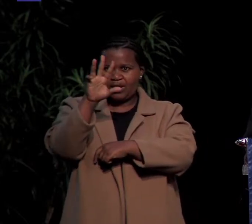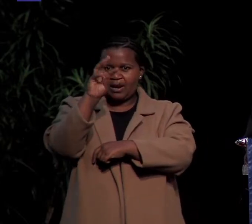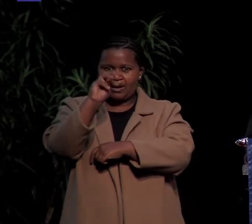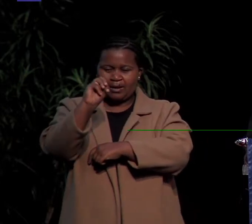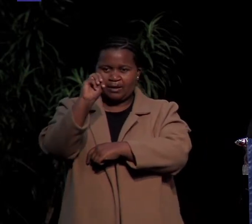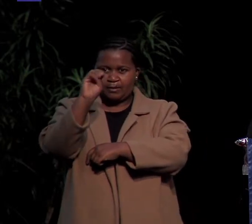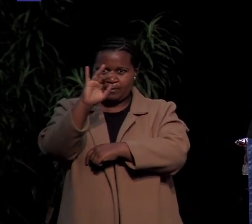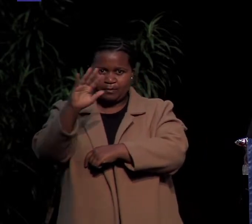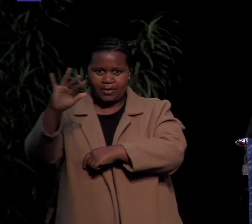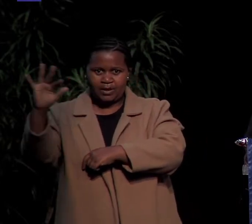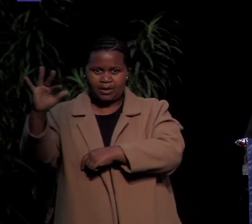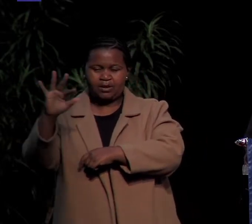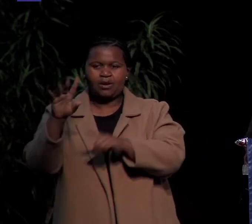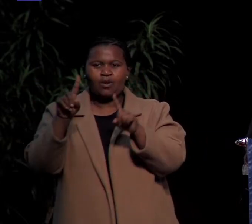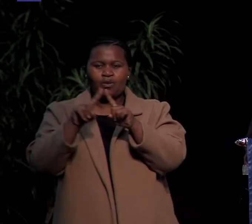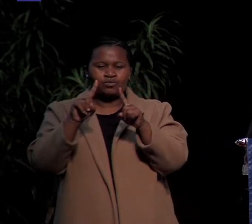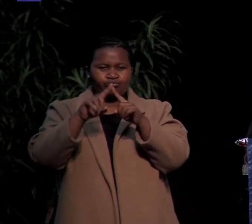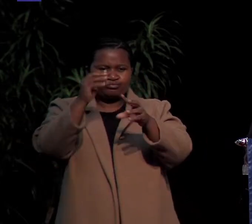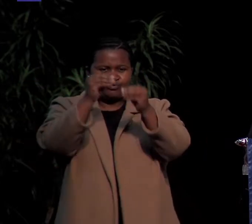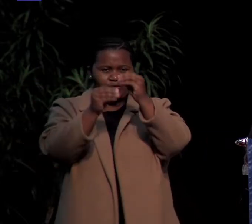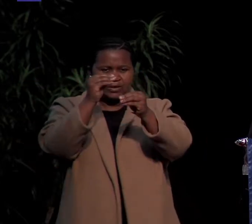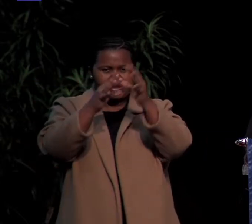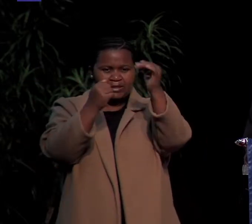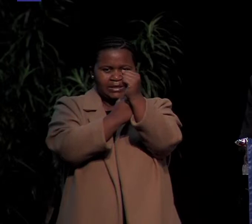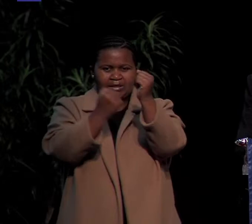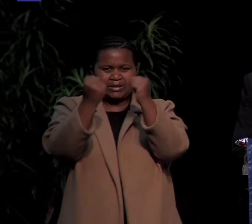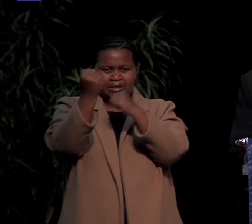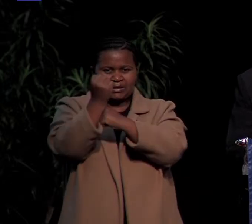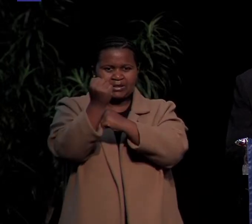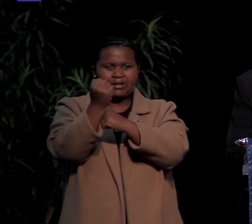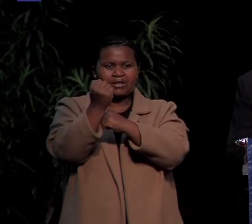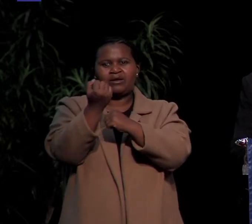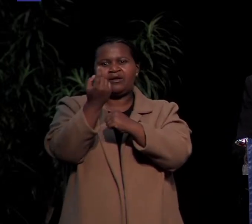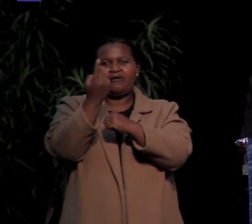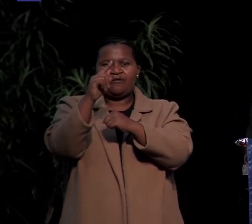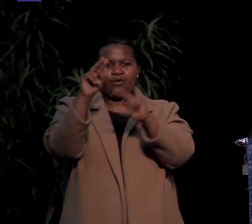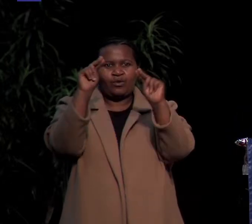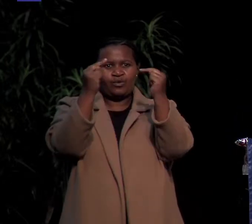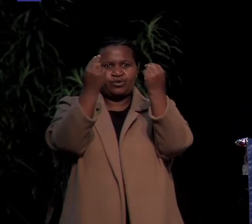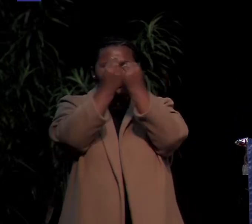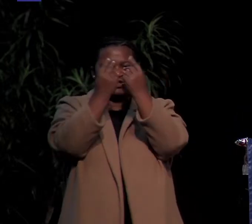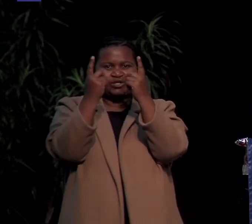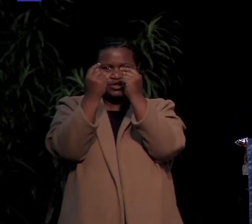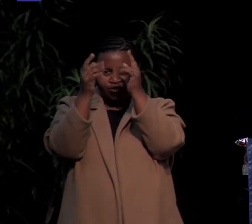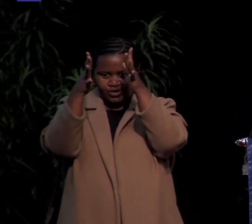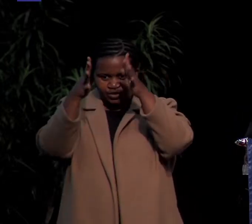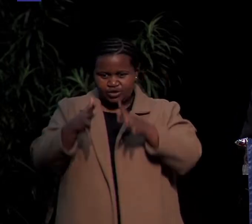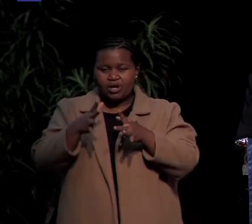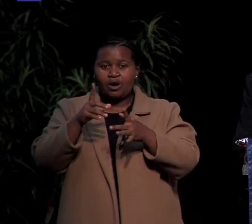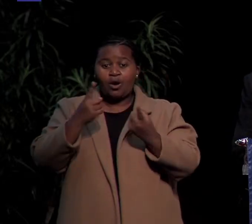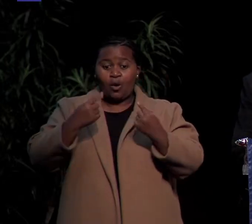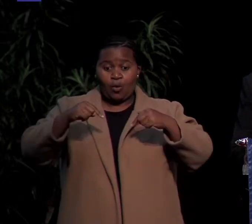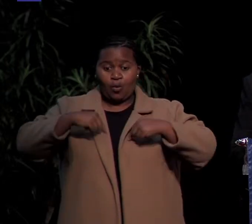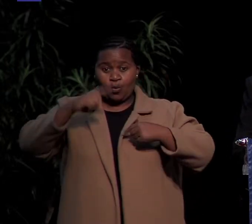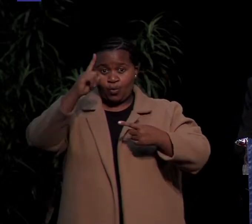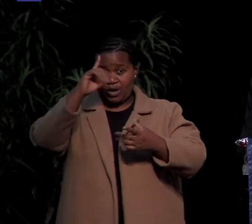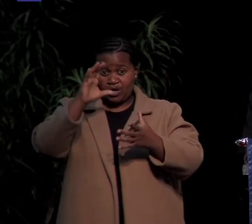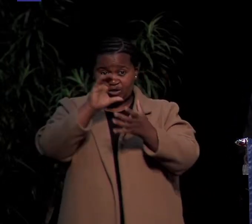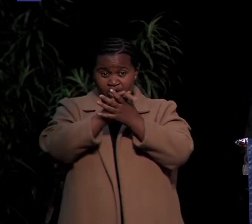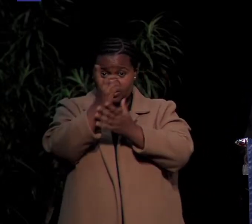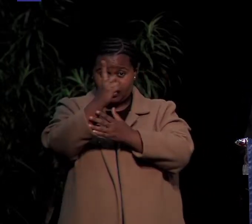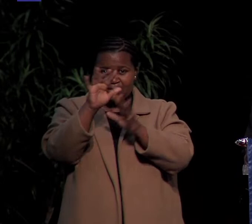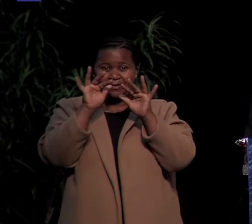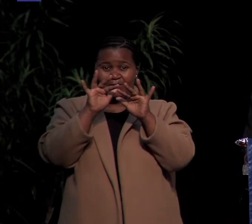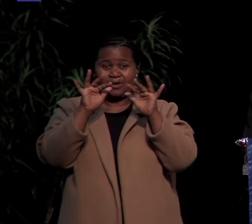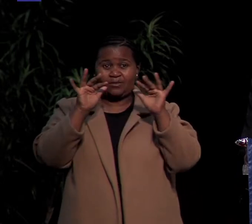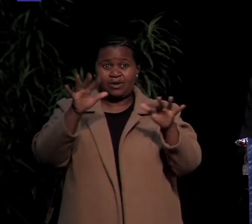grant allocated to repair infrastructure, nor forfeited monies to National Treasury. We trust that after this input, the